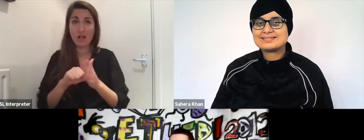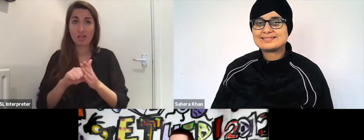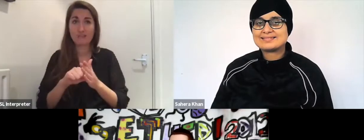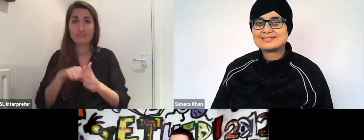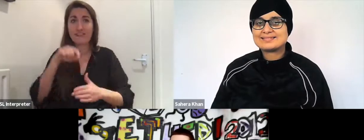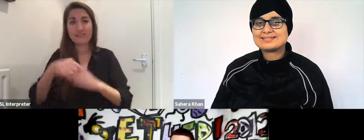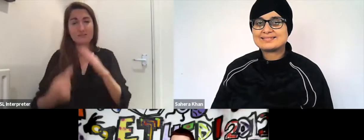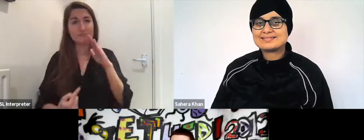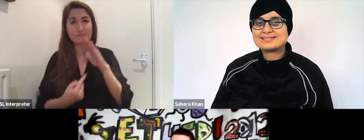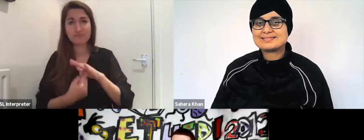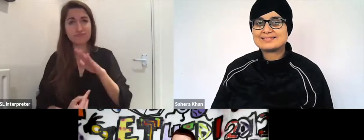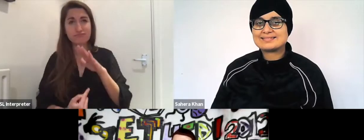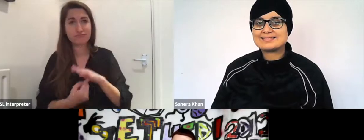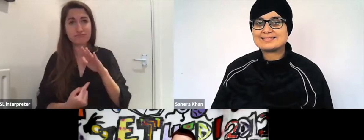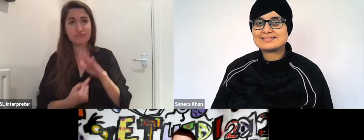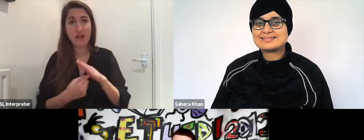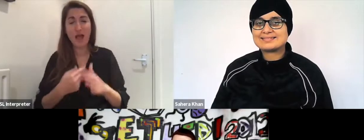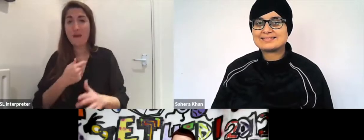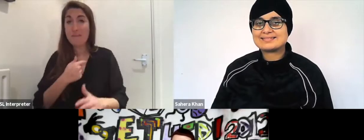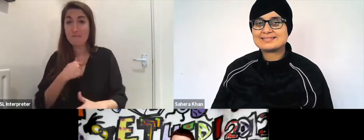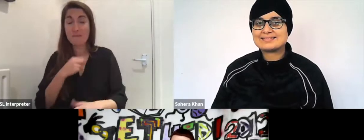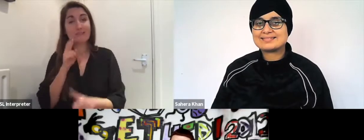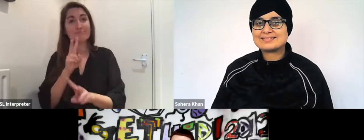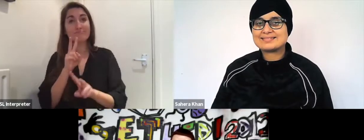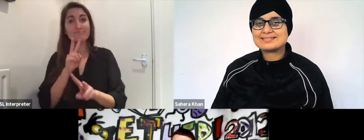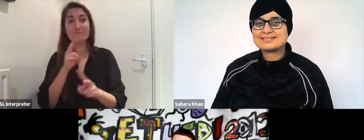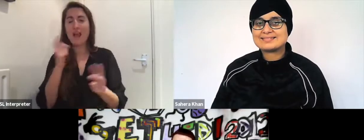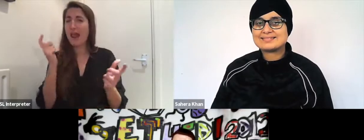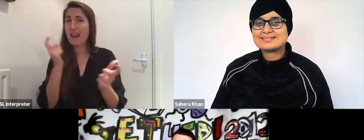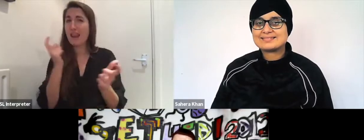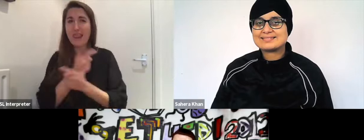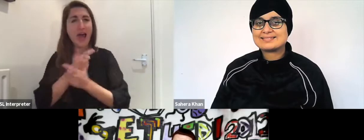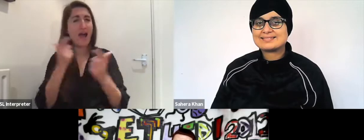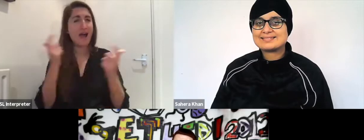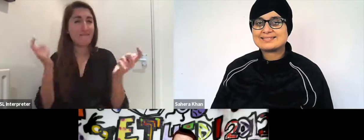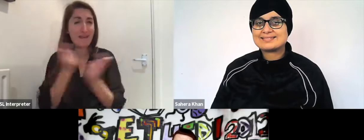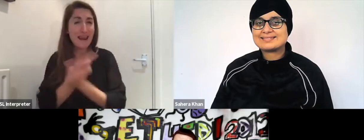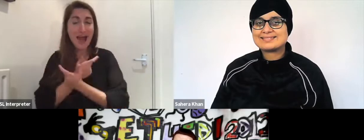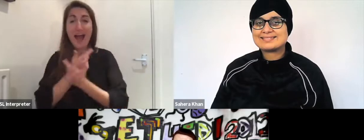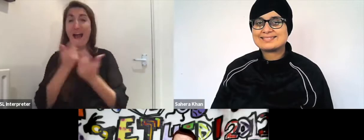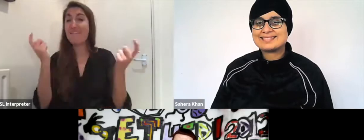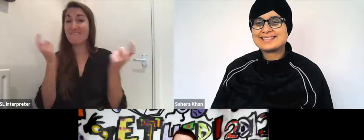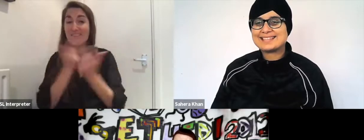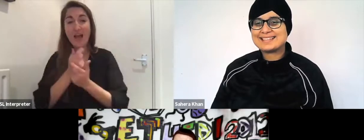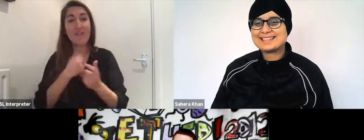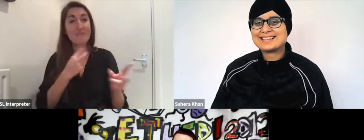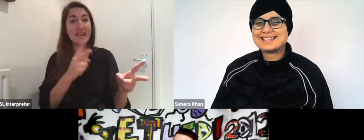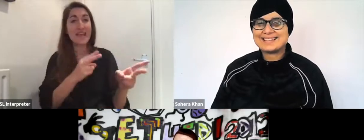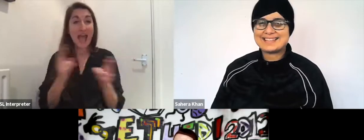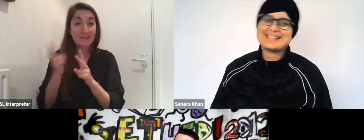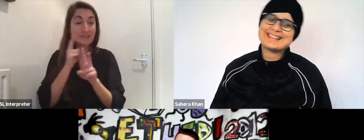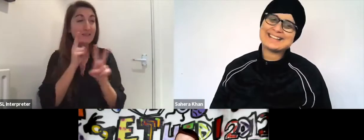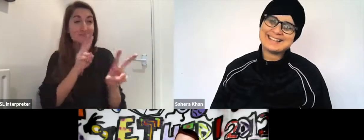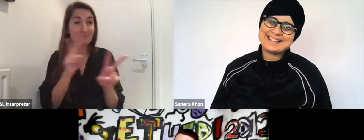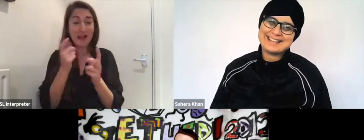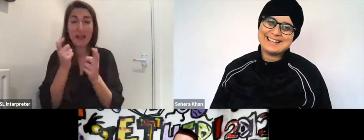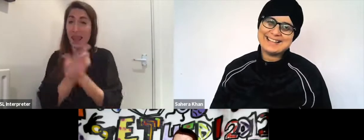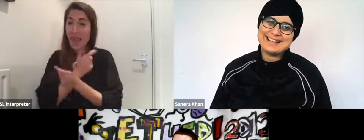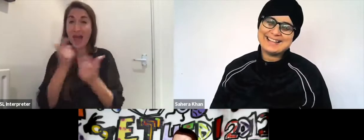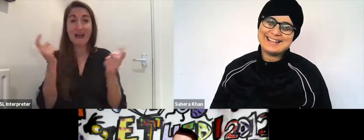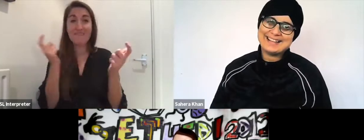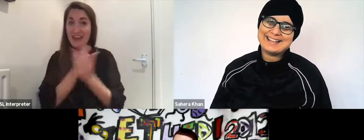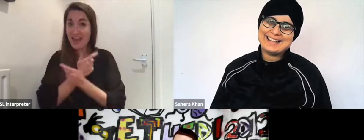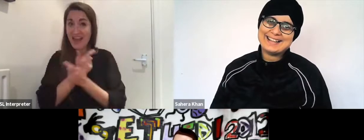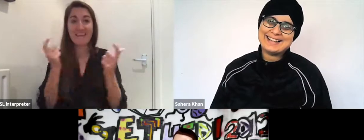I just laughed and laughed and laughed when I edited it. You know, I know you do all sorts of